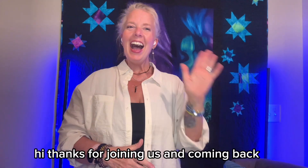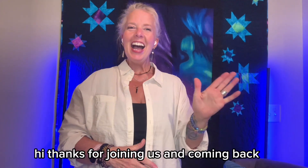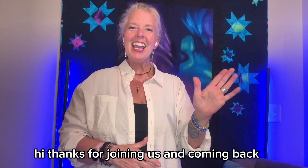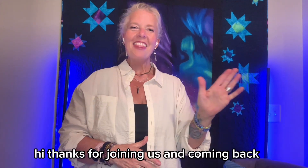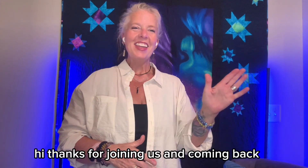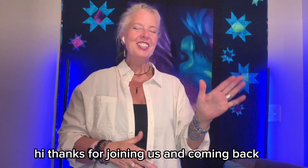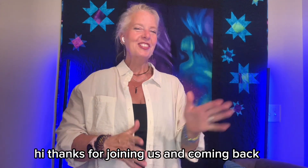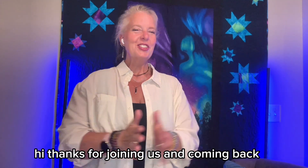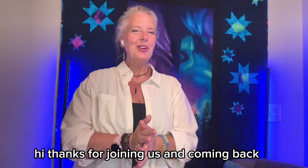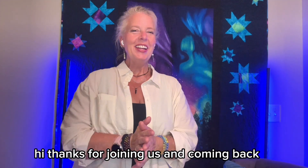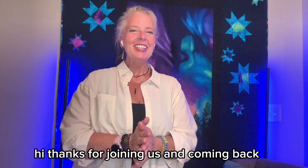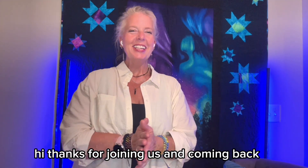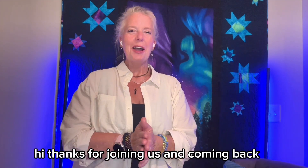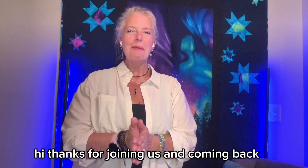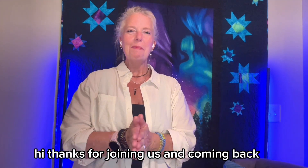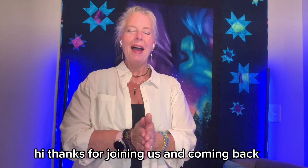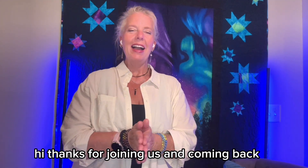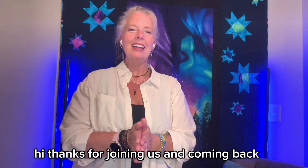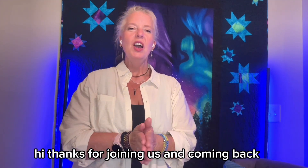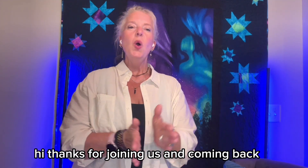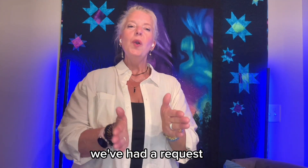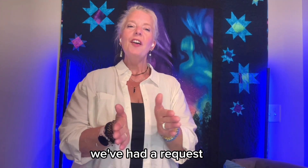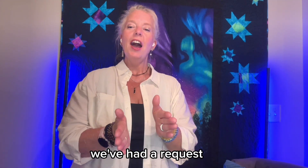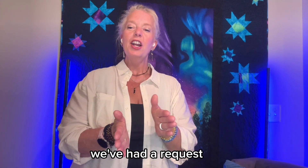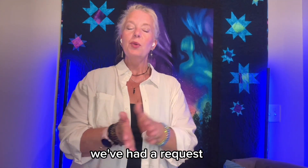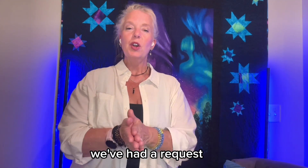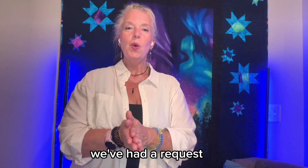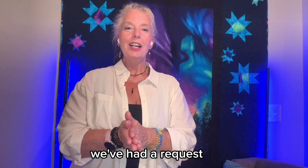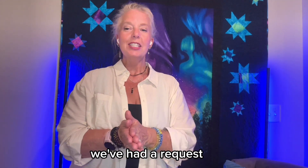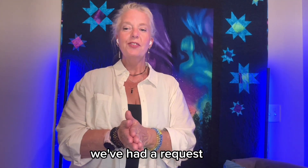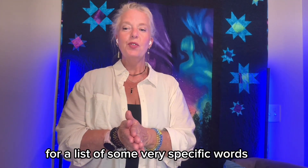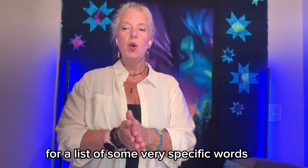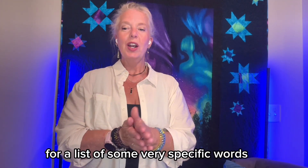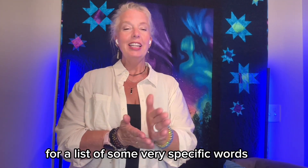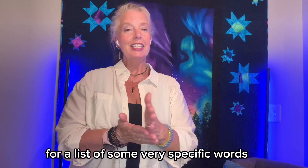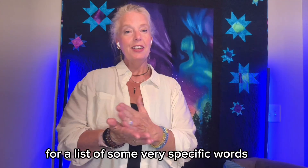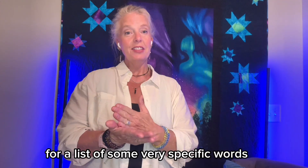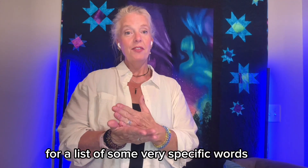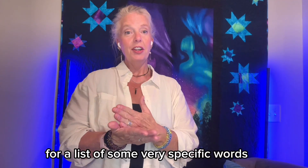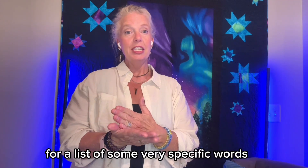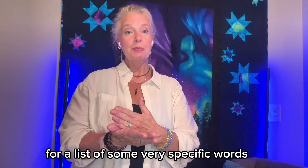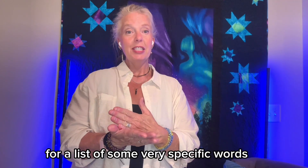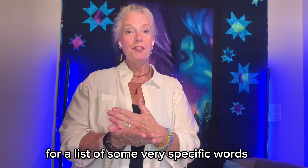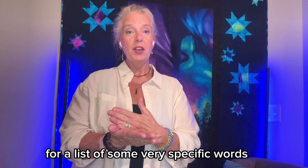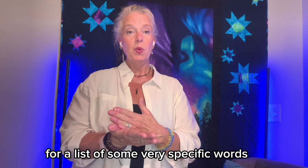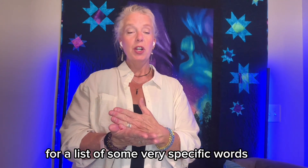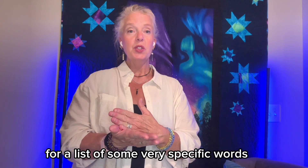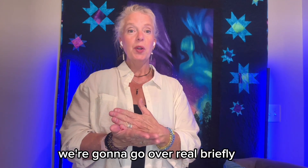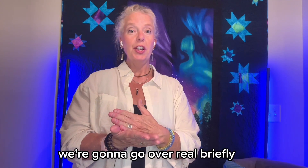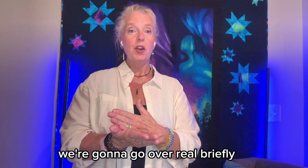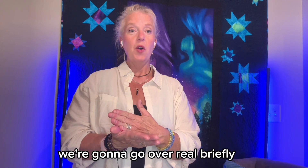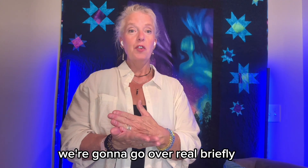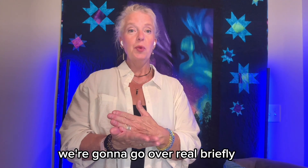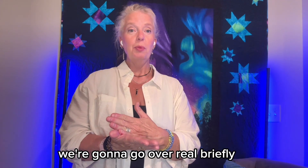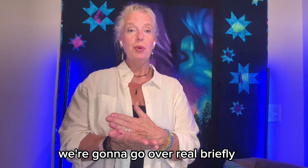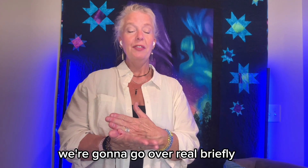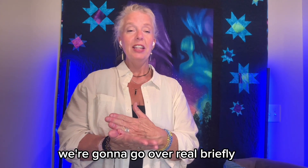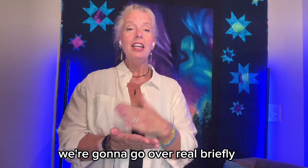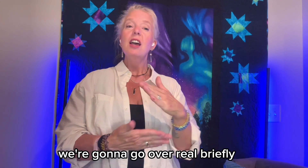Hi, thanks for joining us and coming back. We've had a request for a list of some very specific words we're going to go over real briefly,